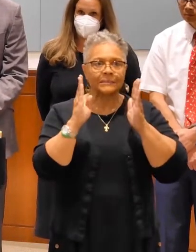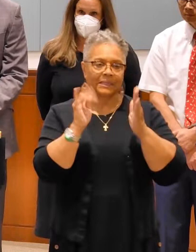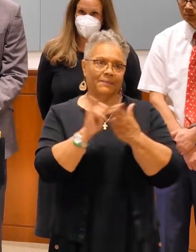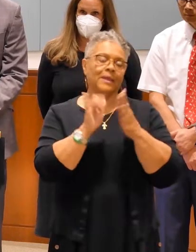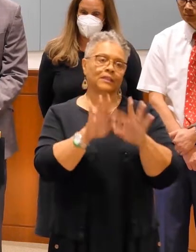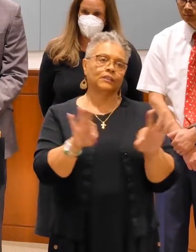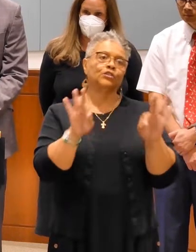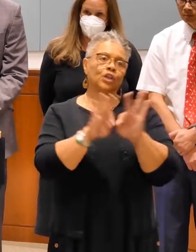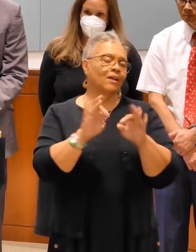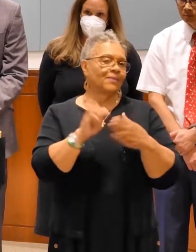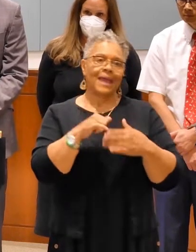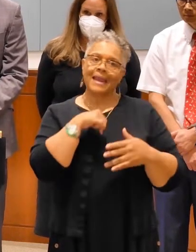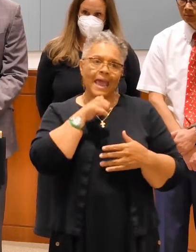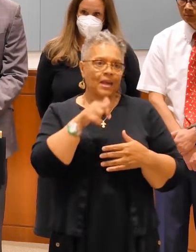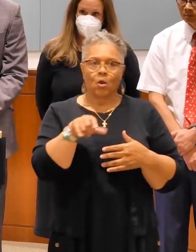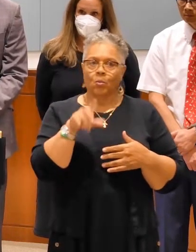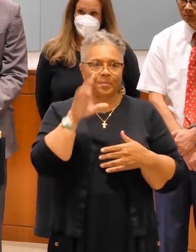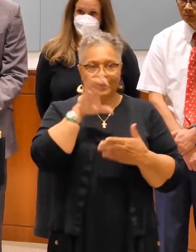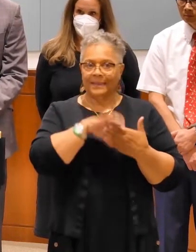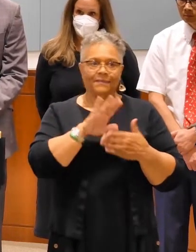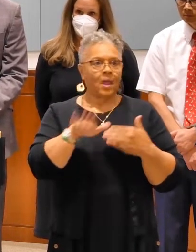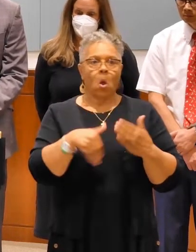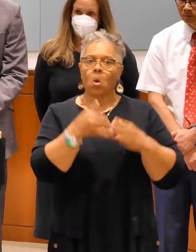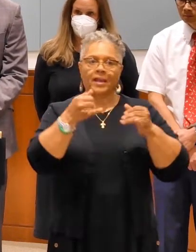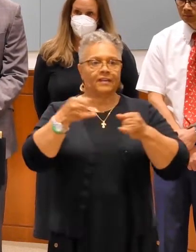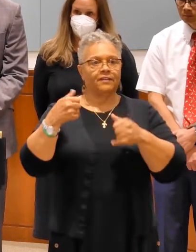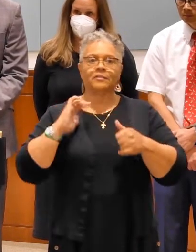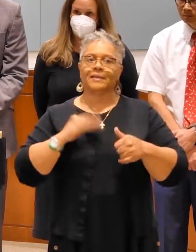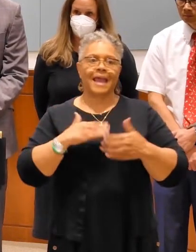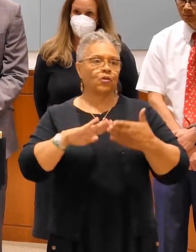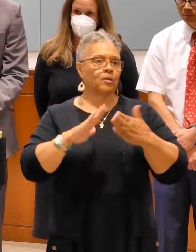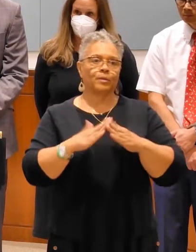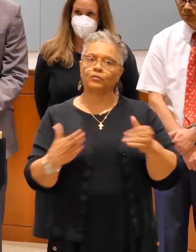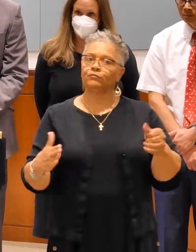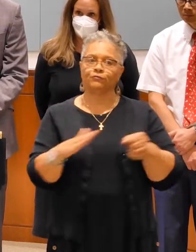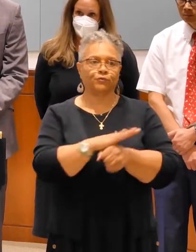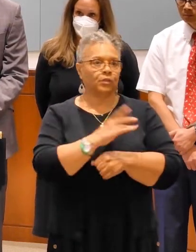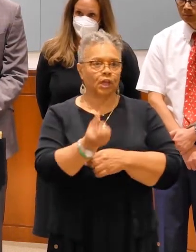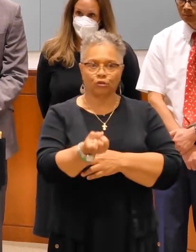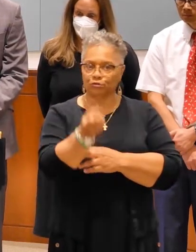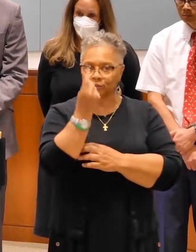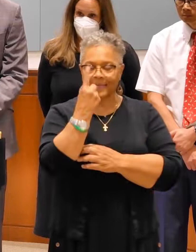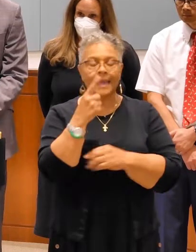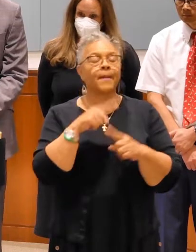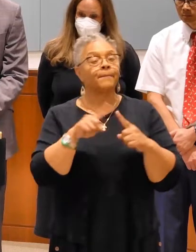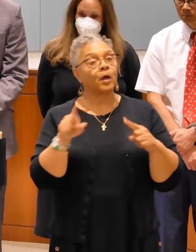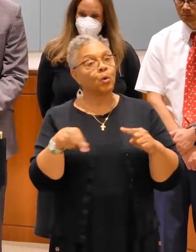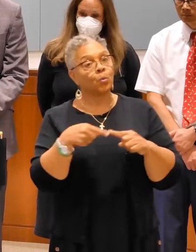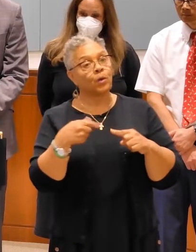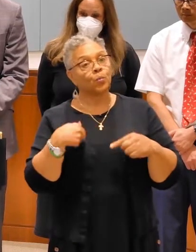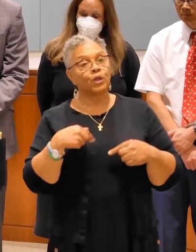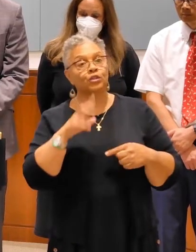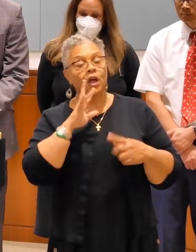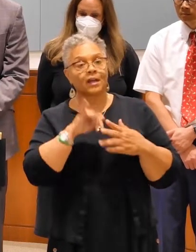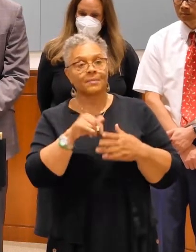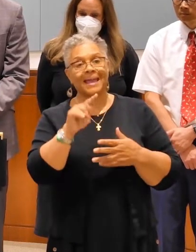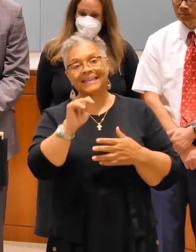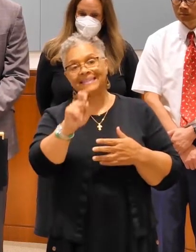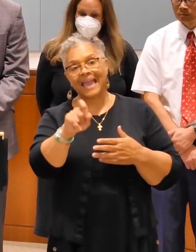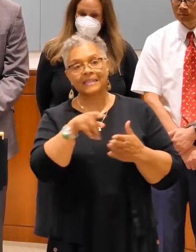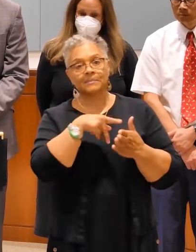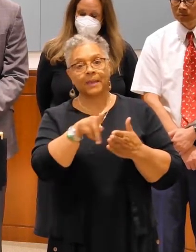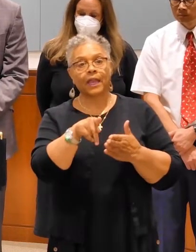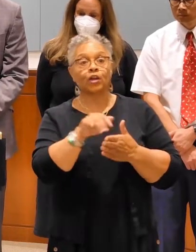deserves, that I don't believe all individuals in our community fully understand. But when we're talking about taxpayer